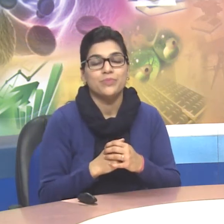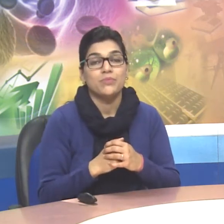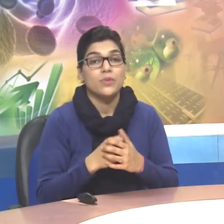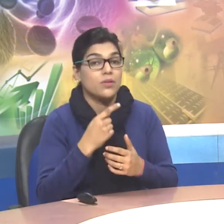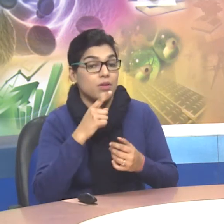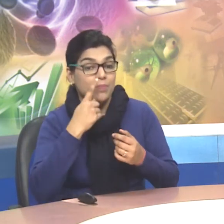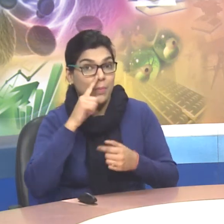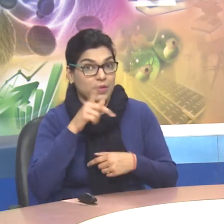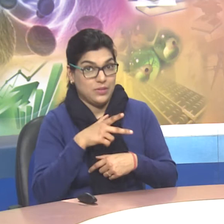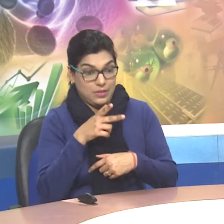occasion.